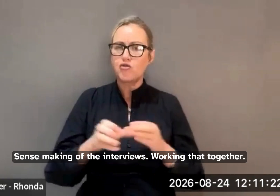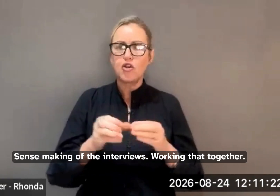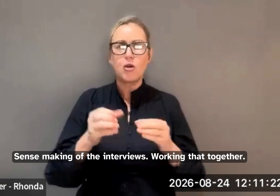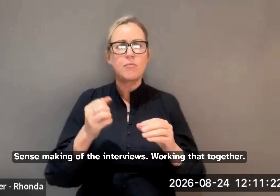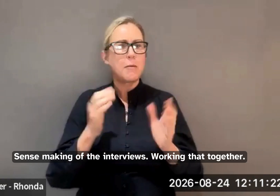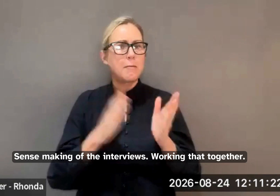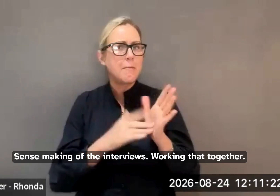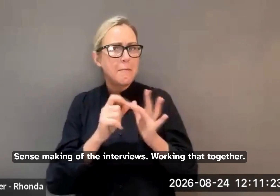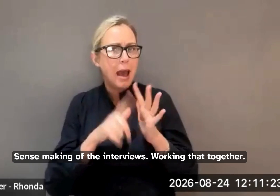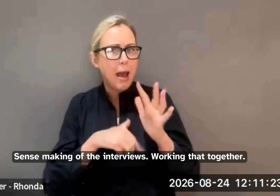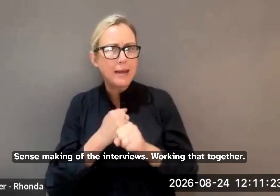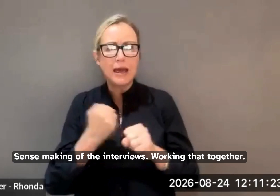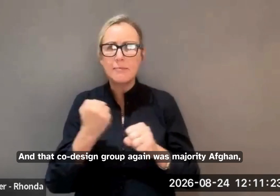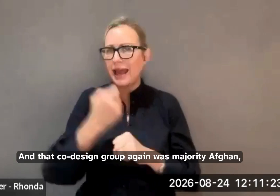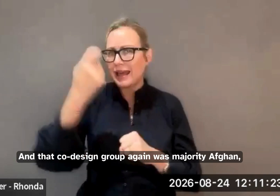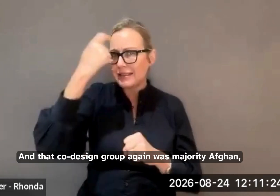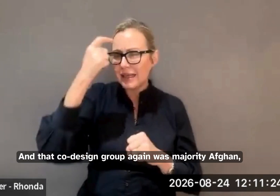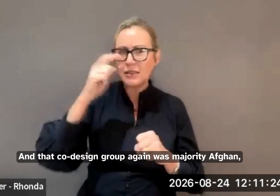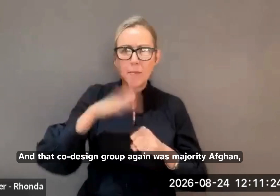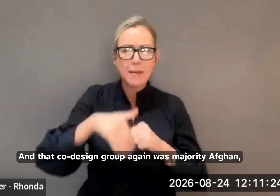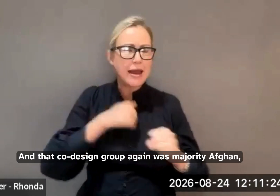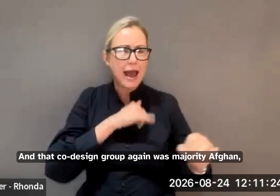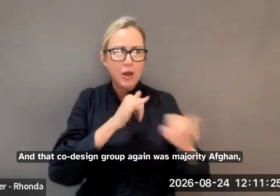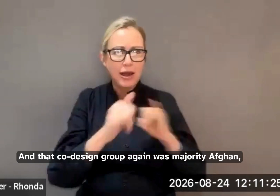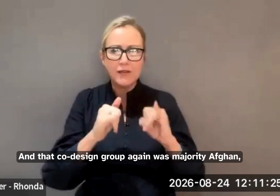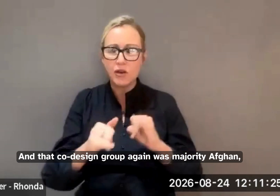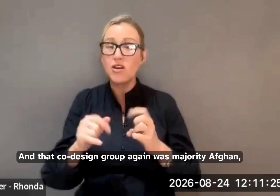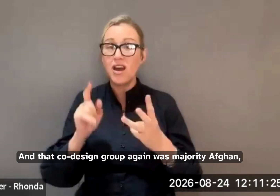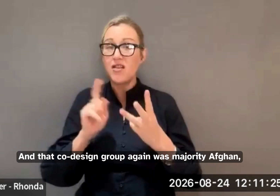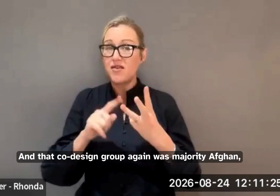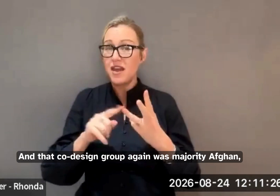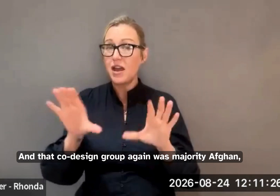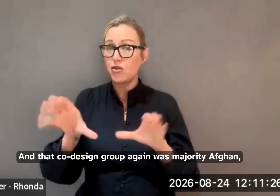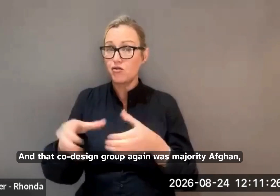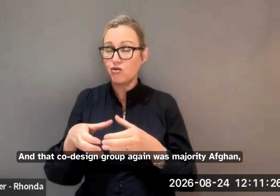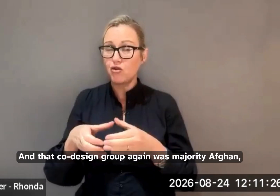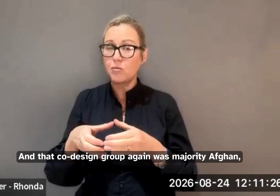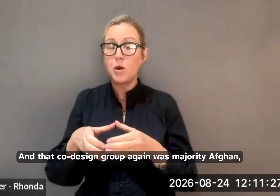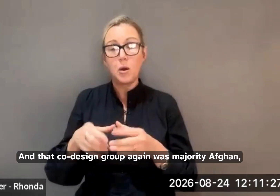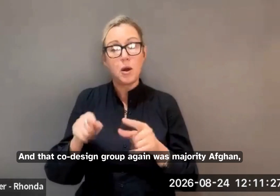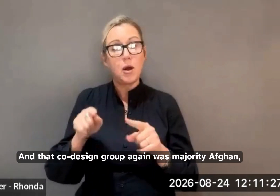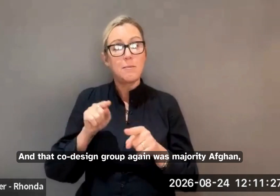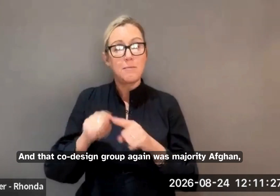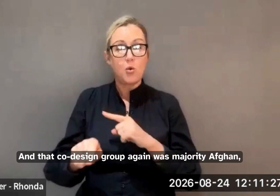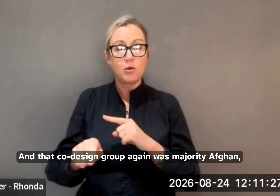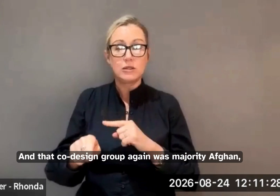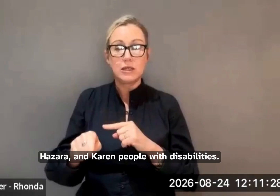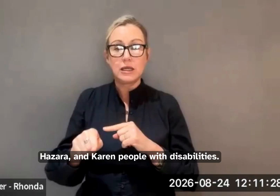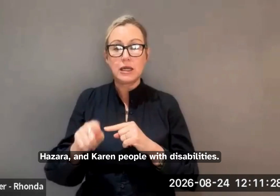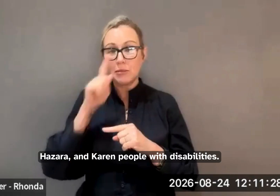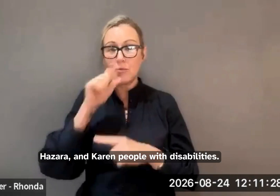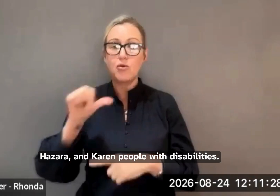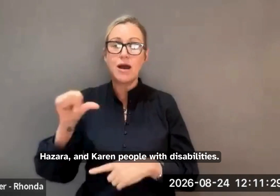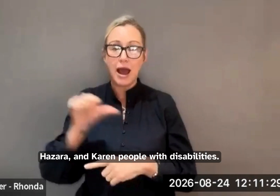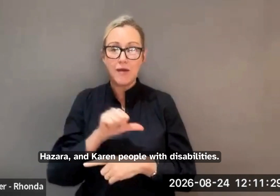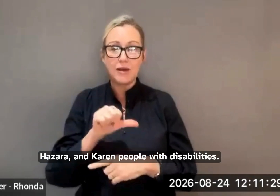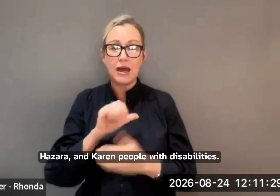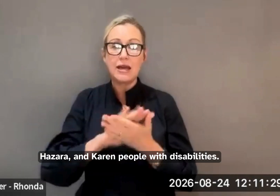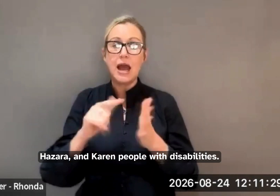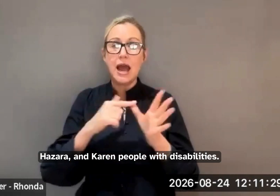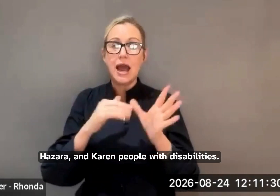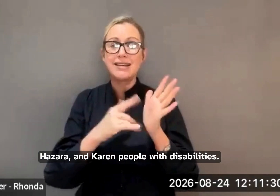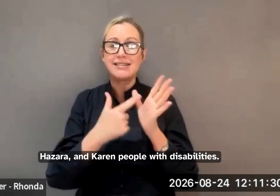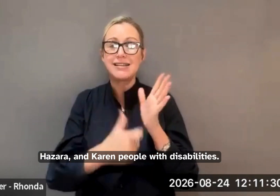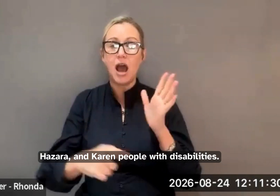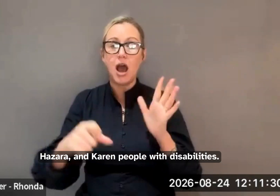the interviews, working that together. And that co-design group, again, was majority Afghan, Hazara, and